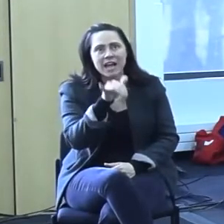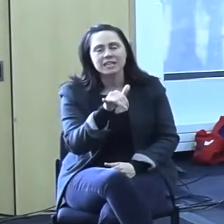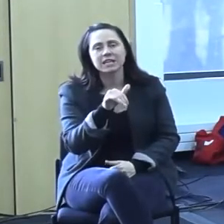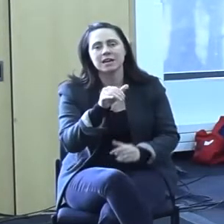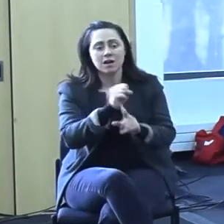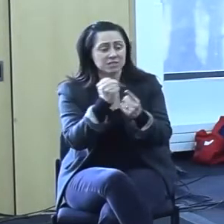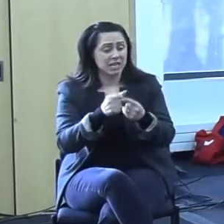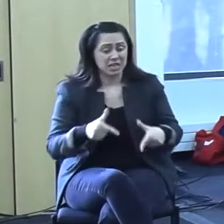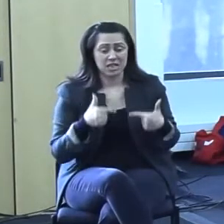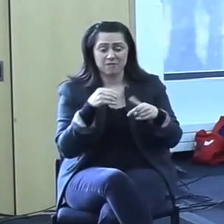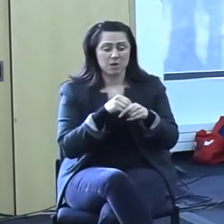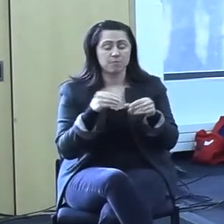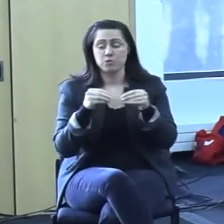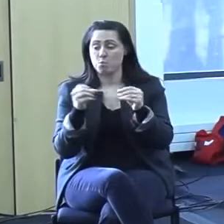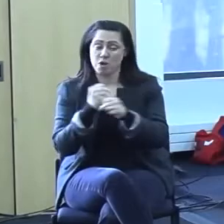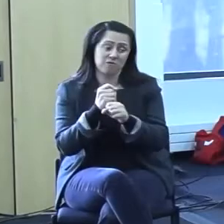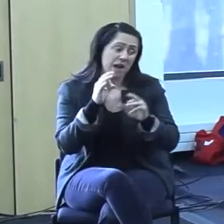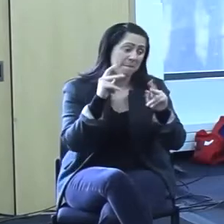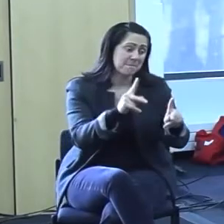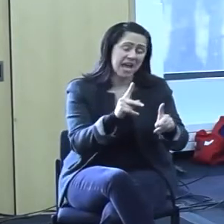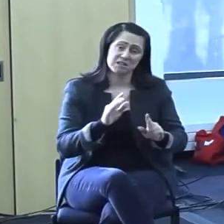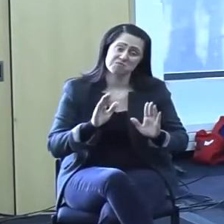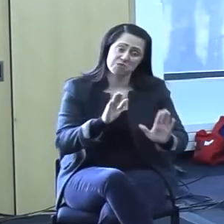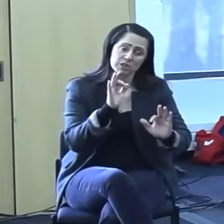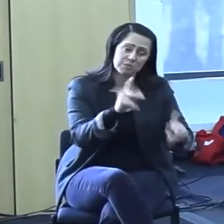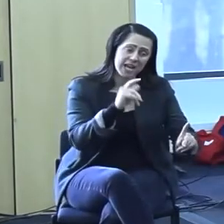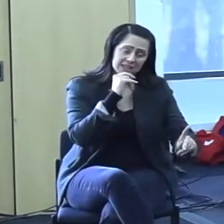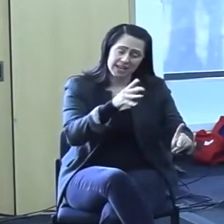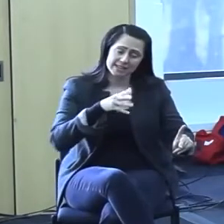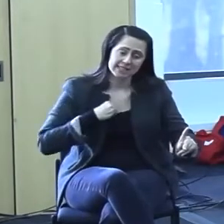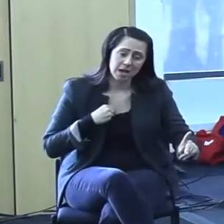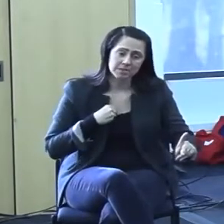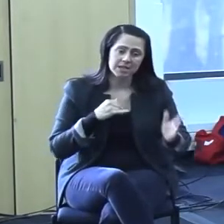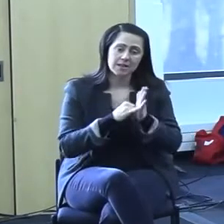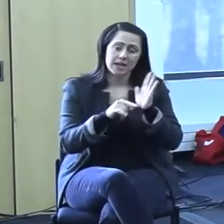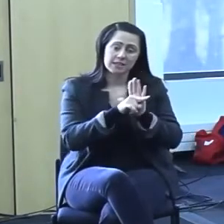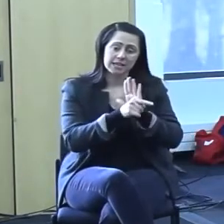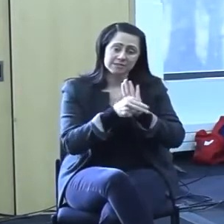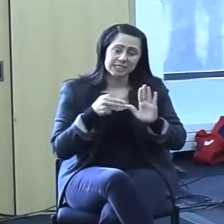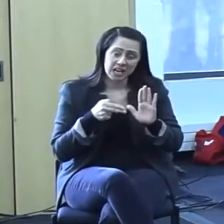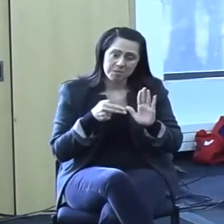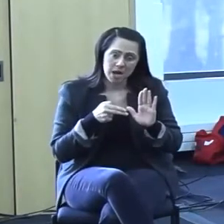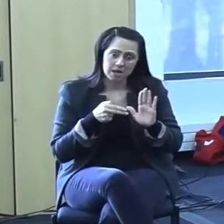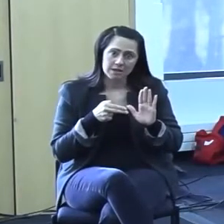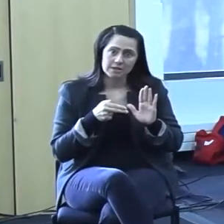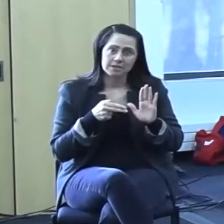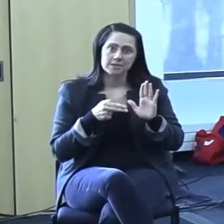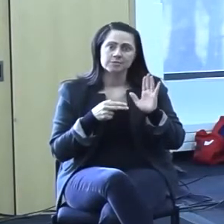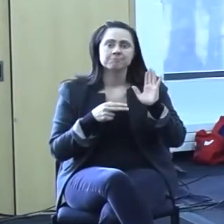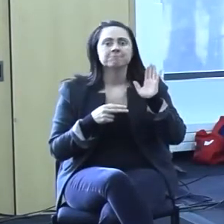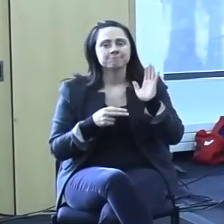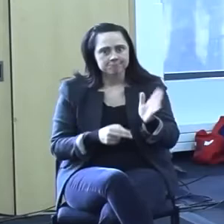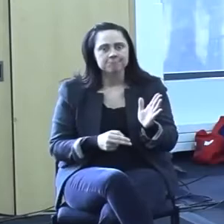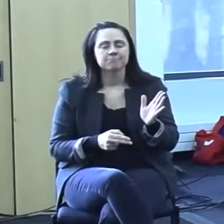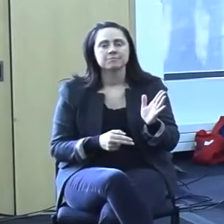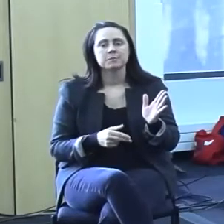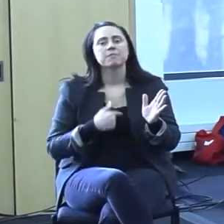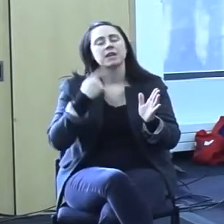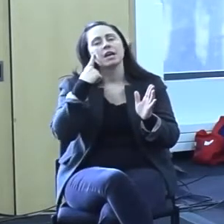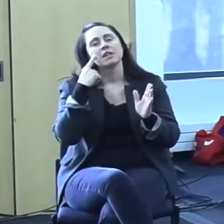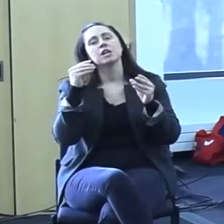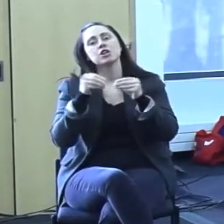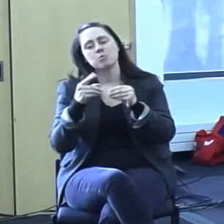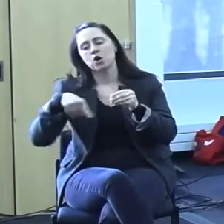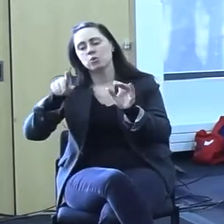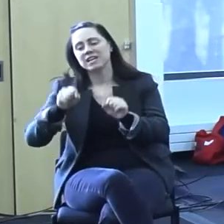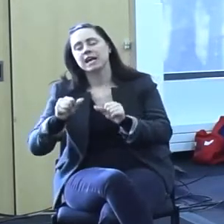that we live in. And the more that we fight back, we push back, and we don't accept that negative stigma as a reality, I think the more